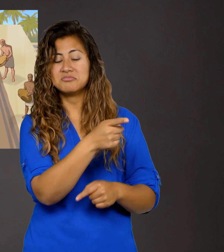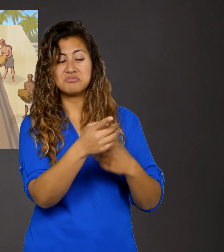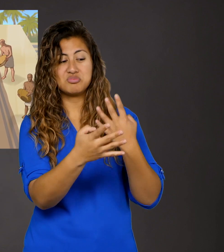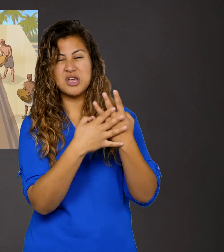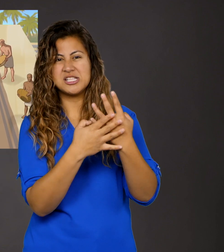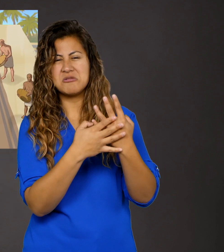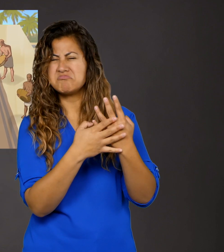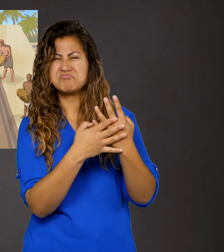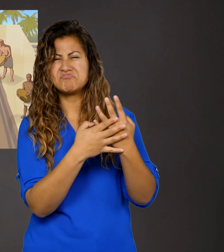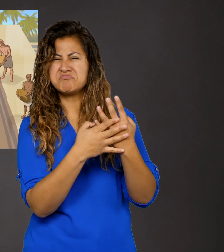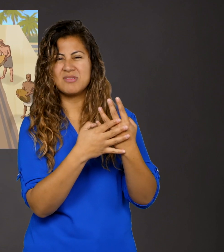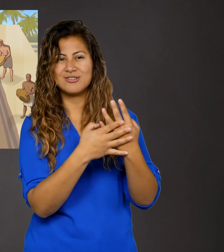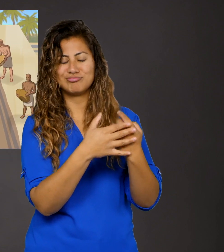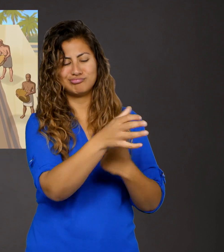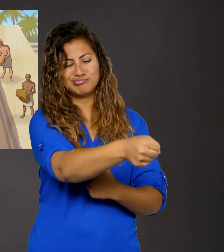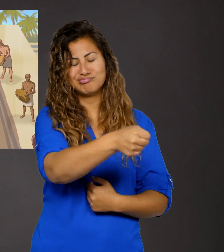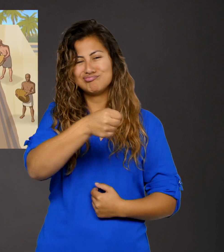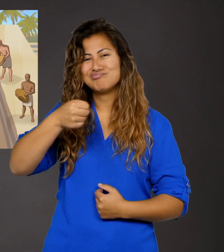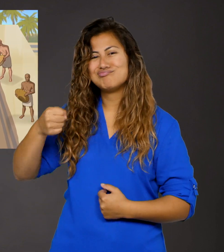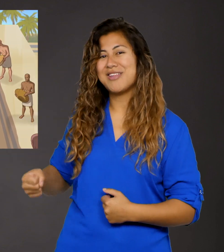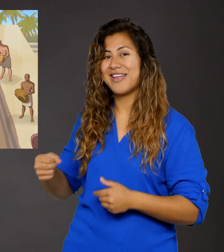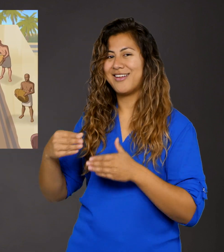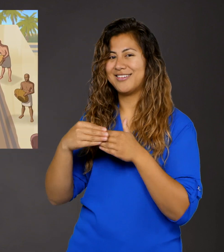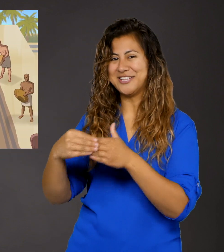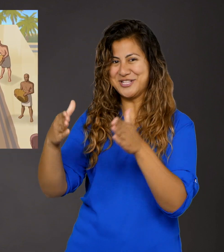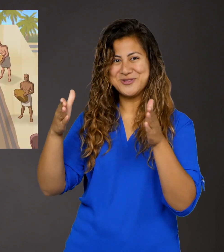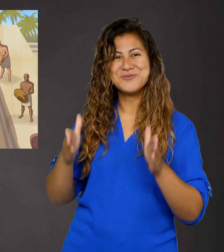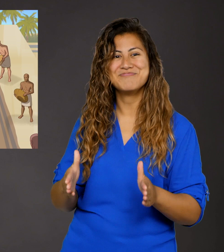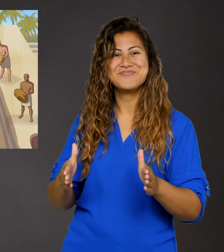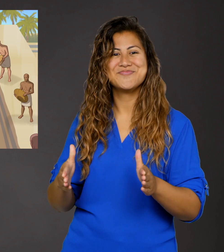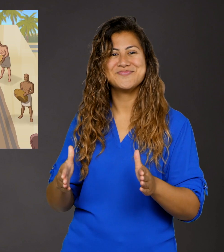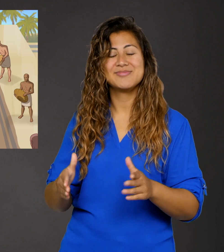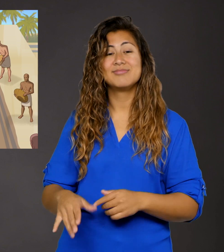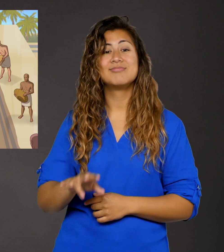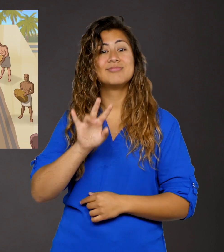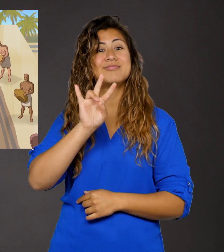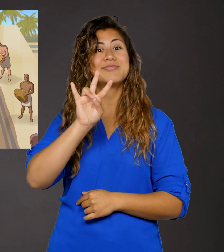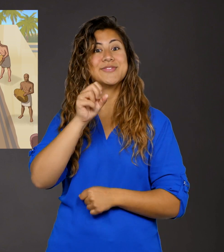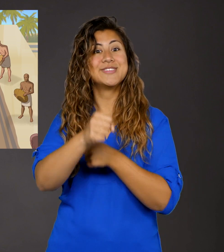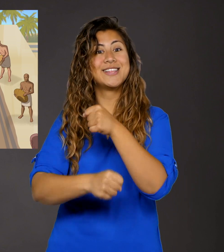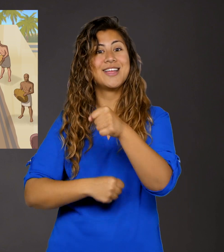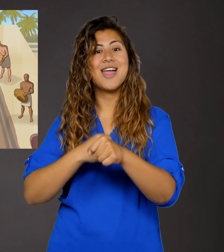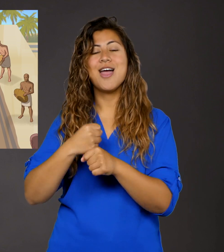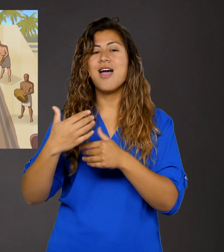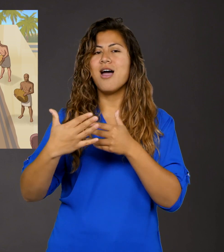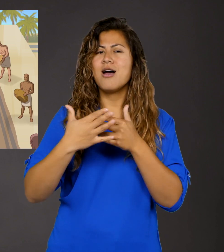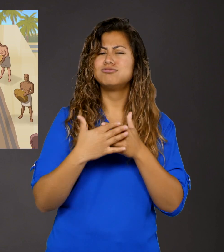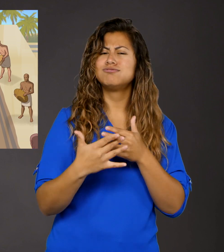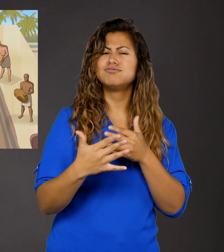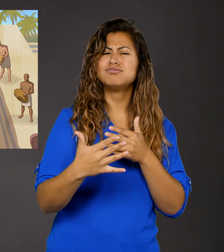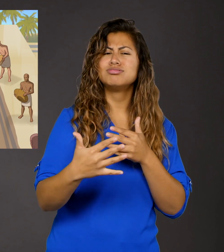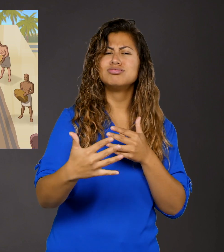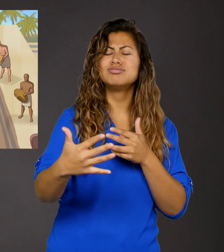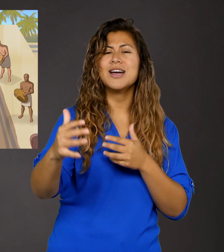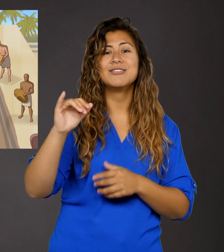He set Joseph free from prison and made Joseph a great leader in Egypt. For